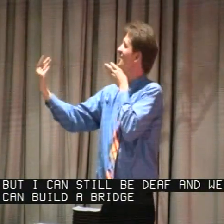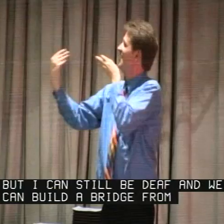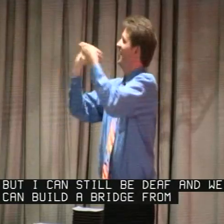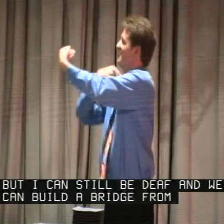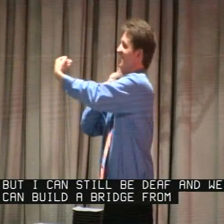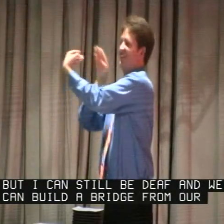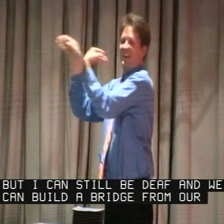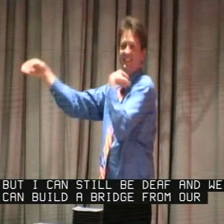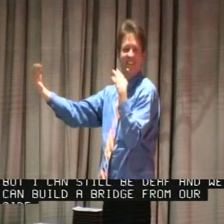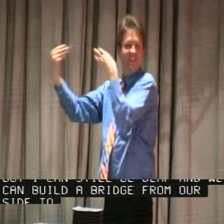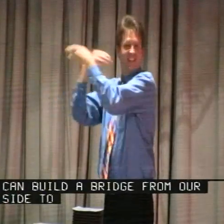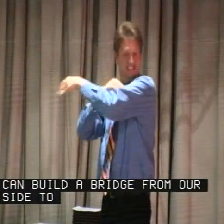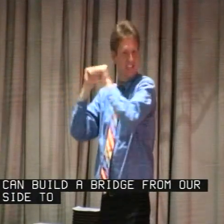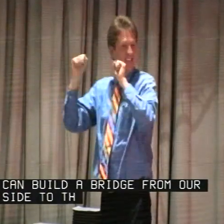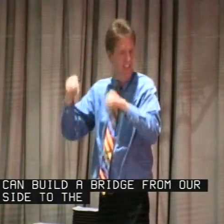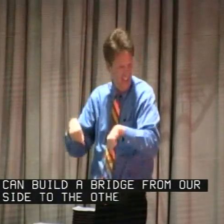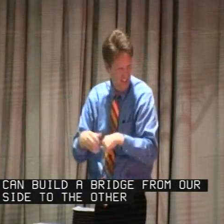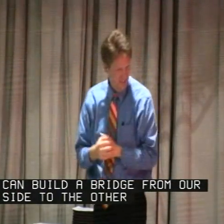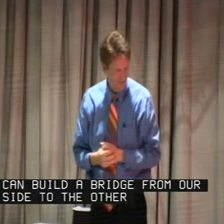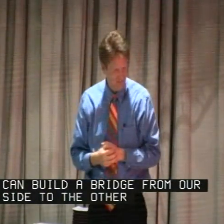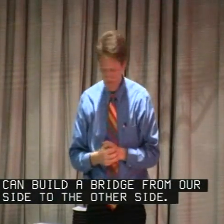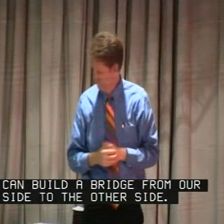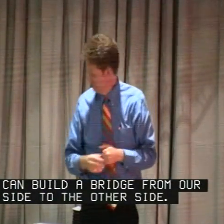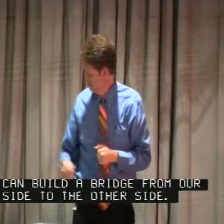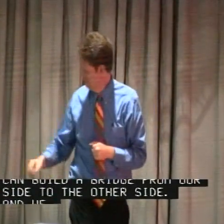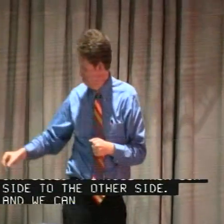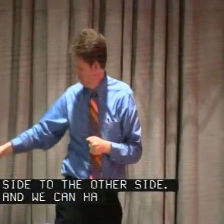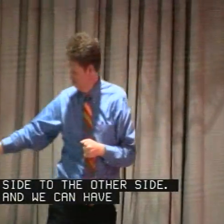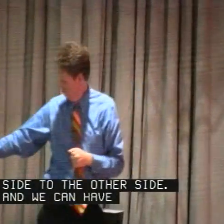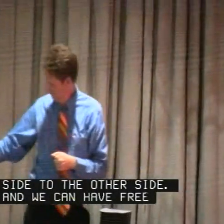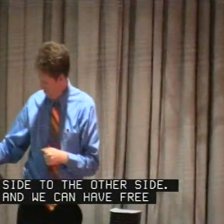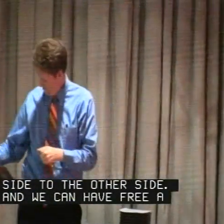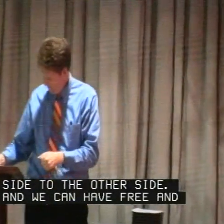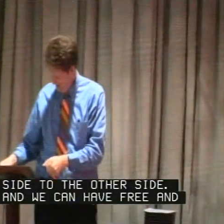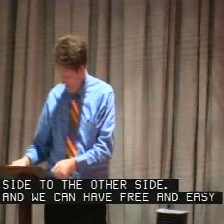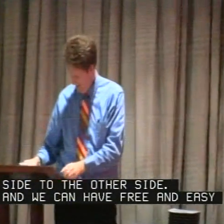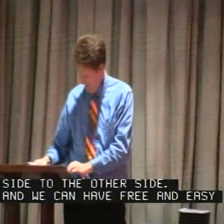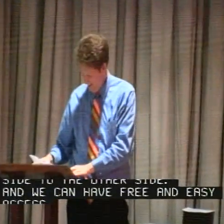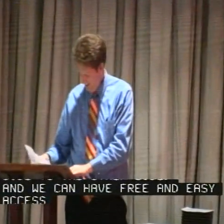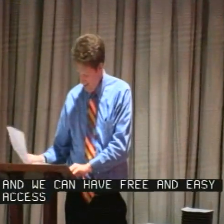other side, and we can have free and easy access between both worlds. Is